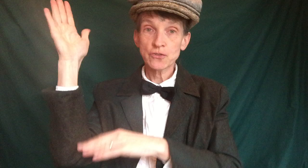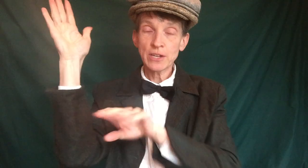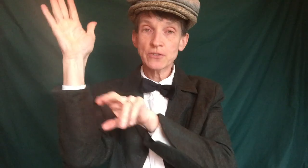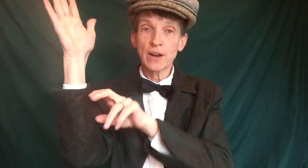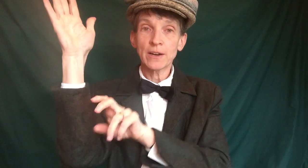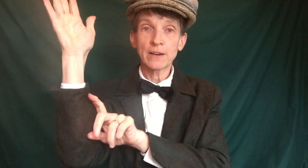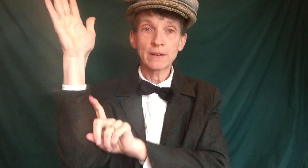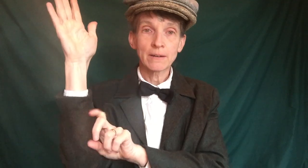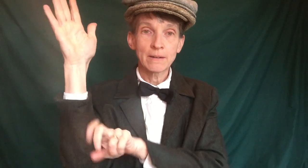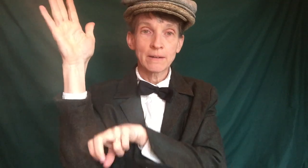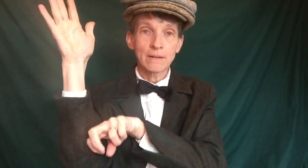tree trunk